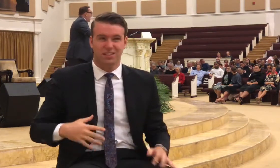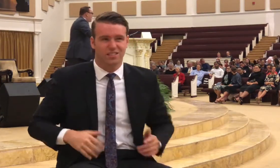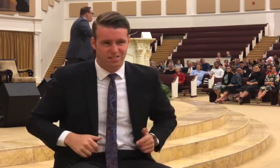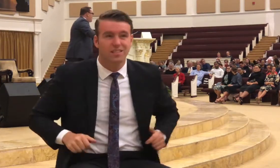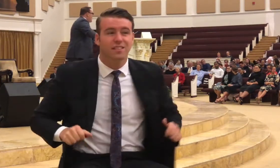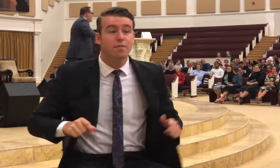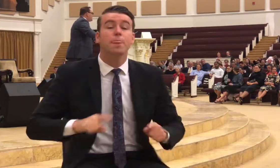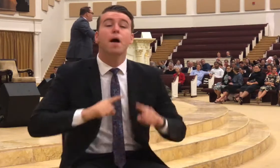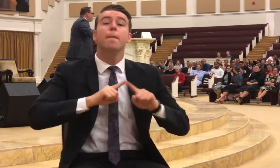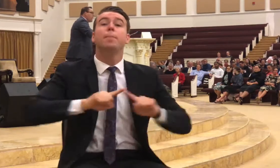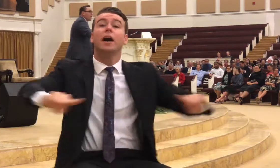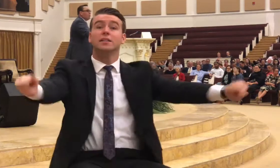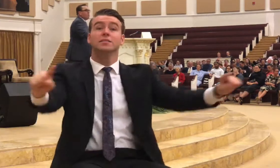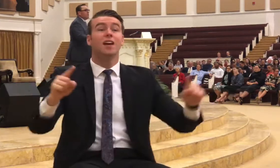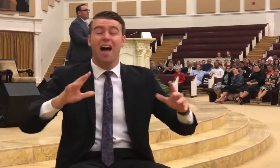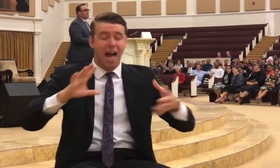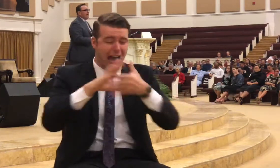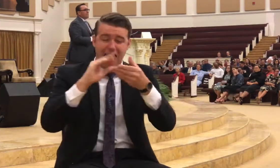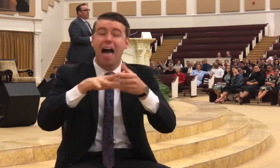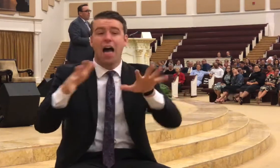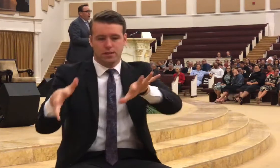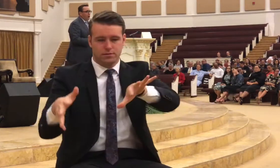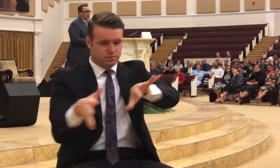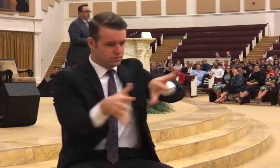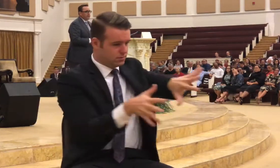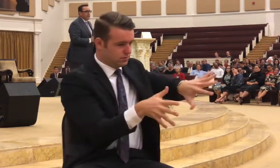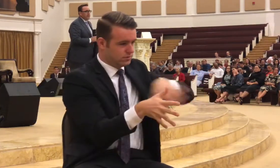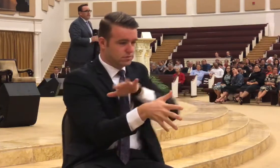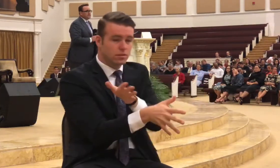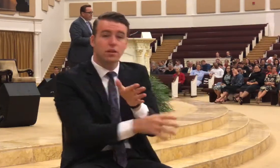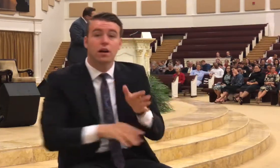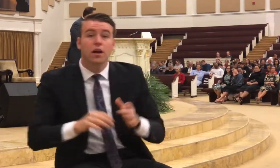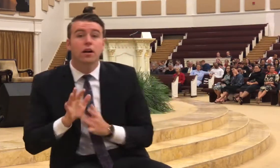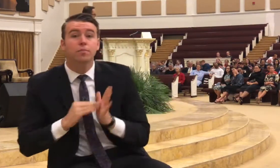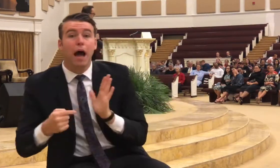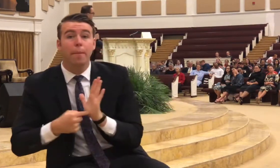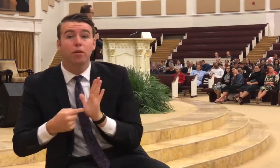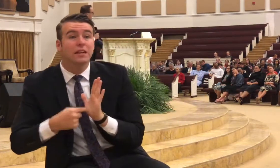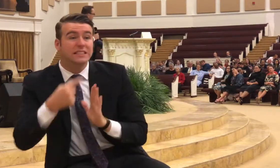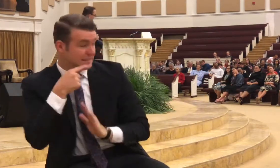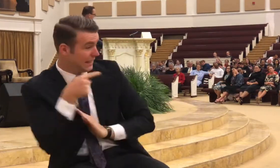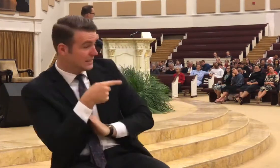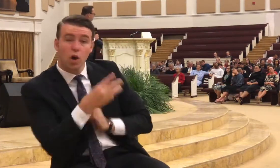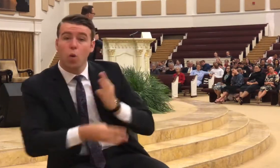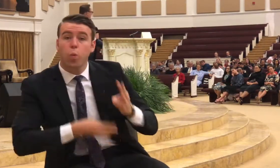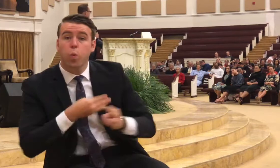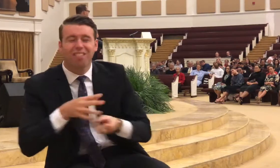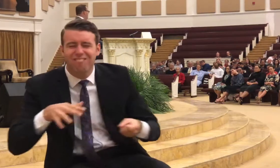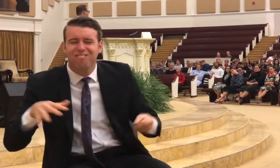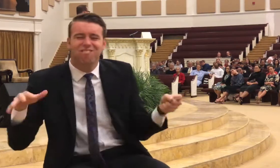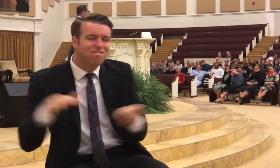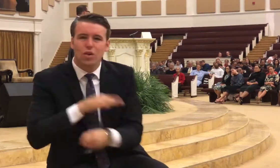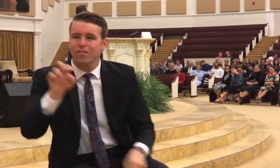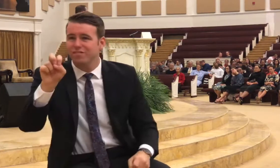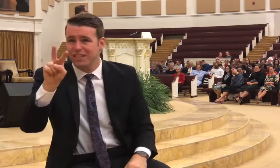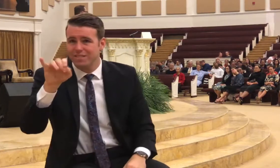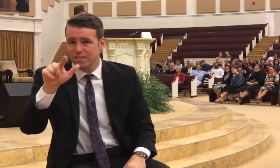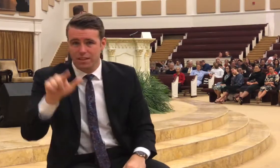The Bible lets you know that the world is full of evil doers.